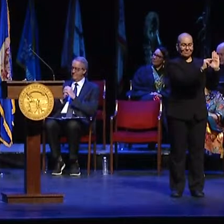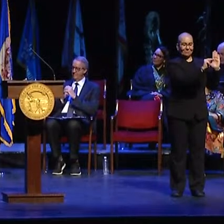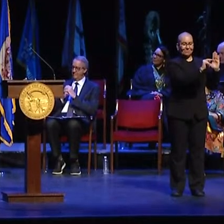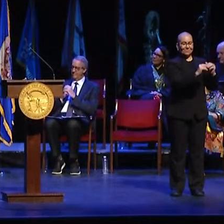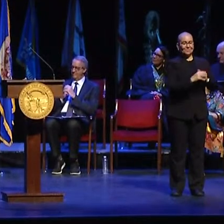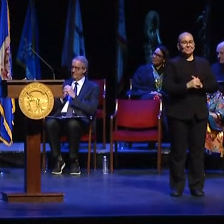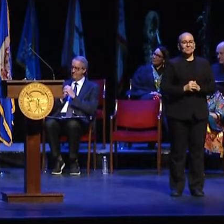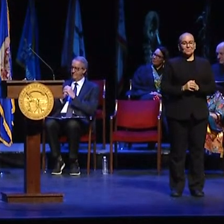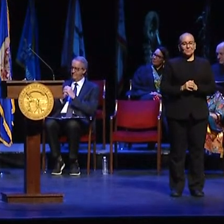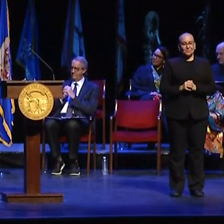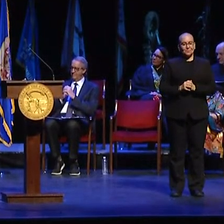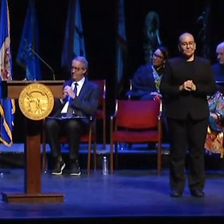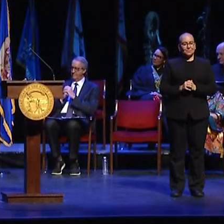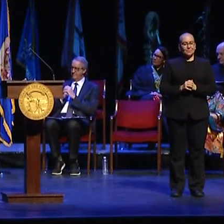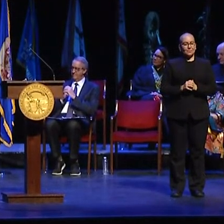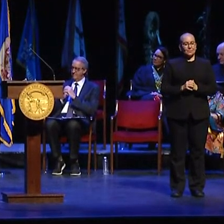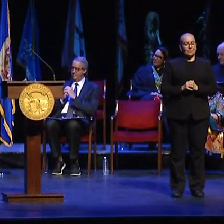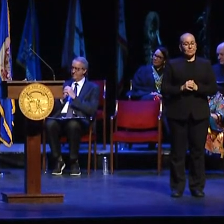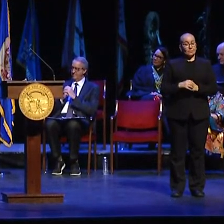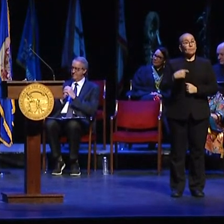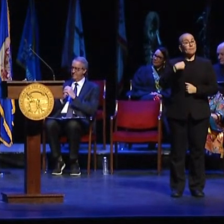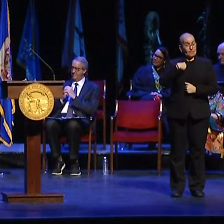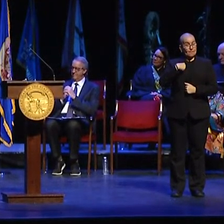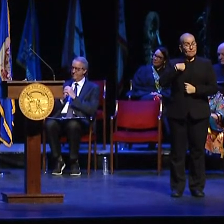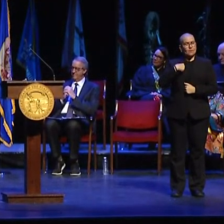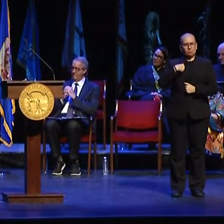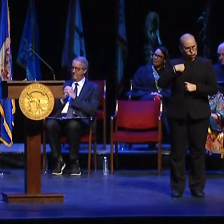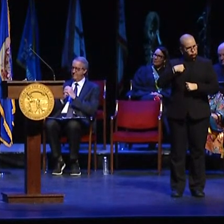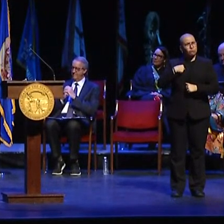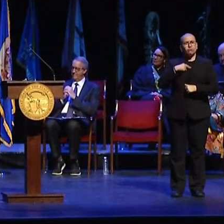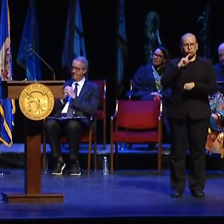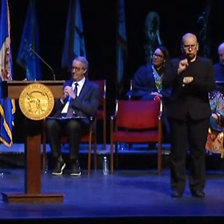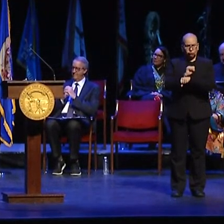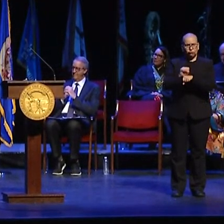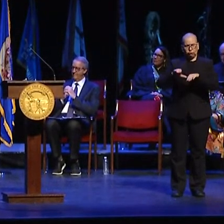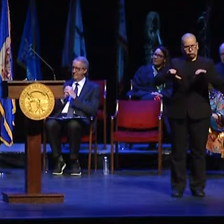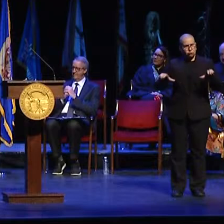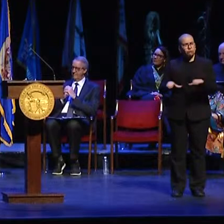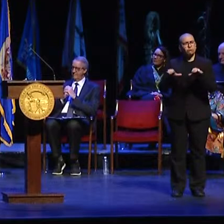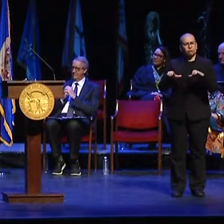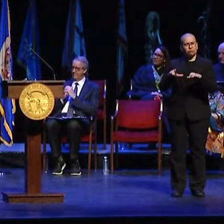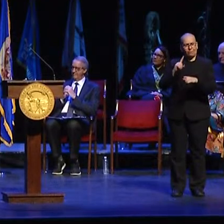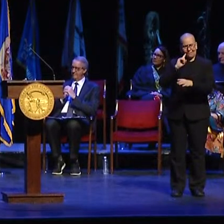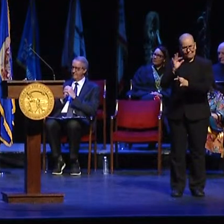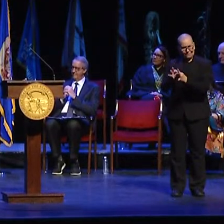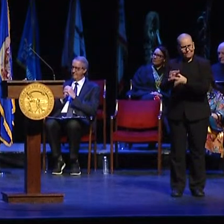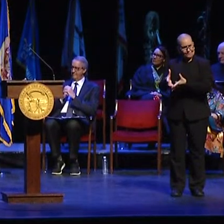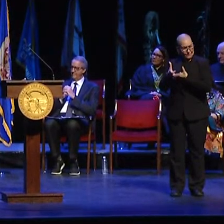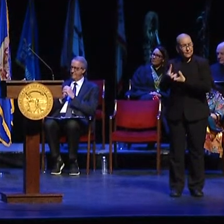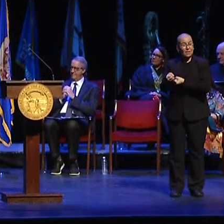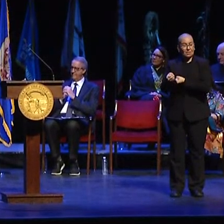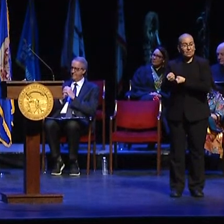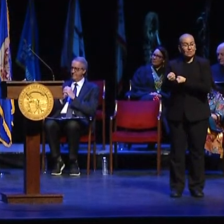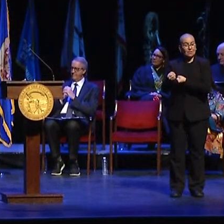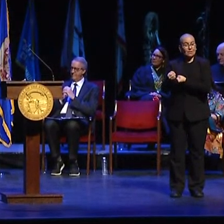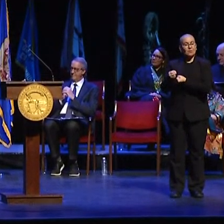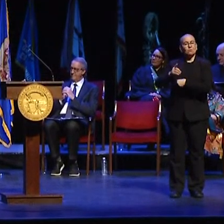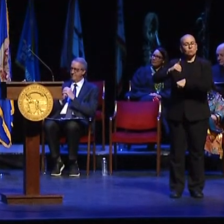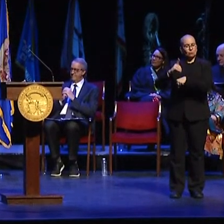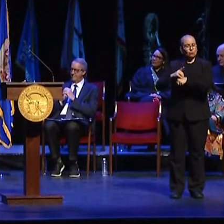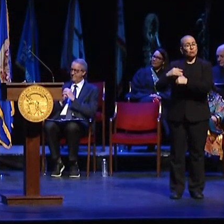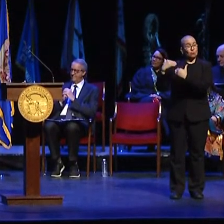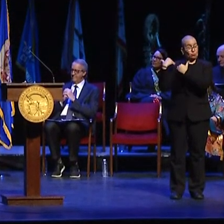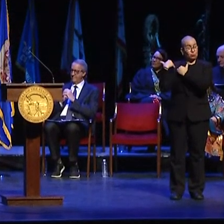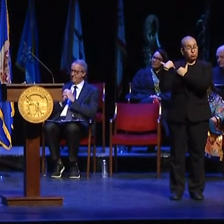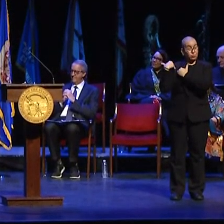Constitution of the State of Minnesota. And that I will discharge faithfully. And that I will discharge faithfully. The duties of the office of governor. The duties